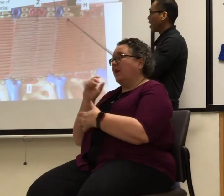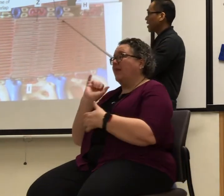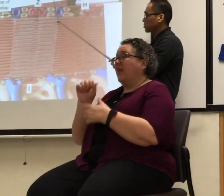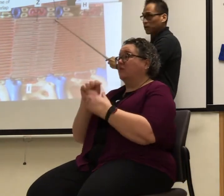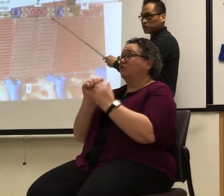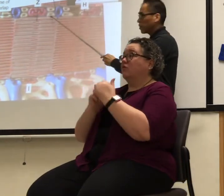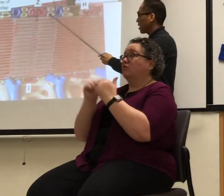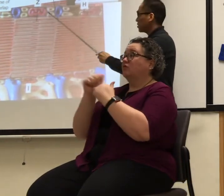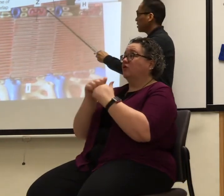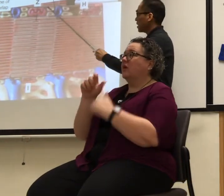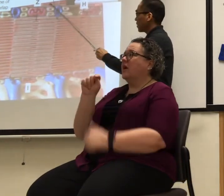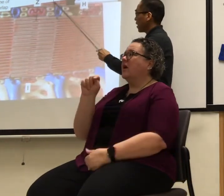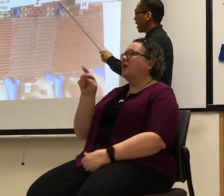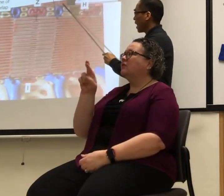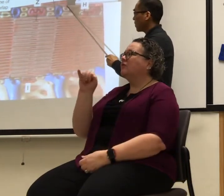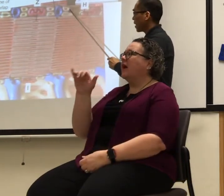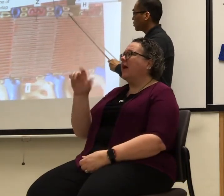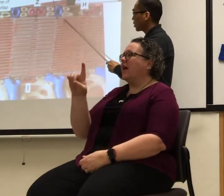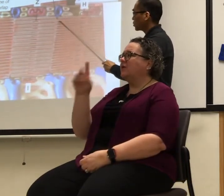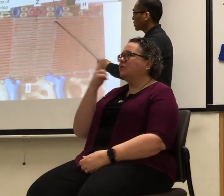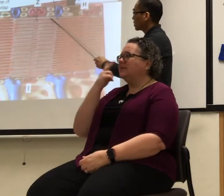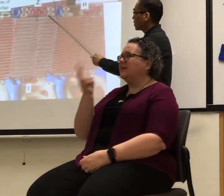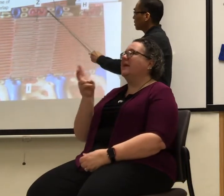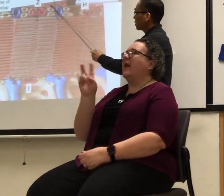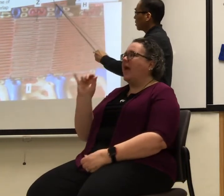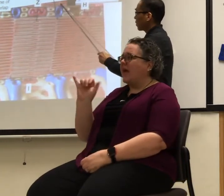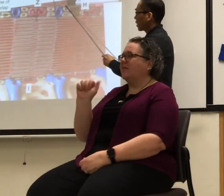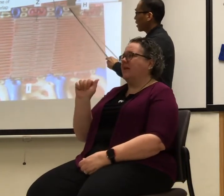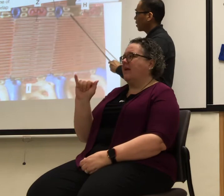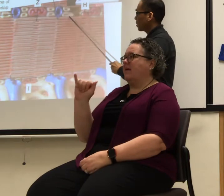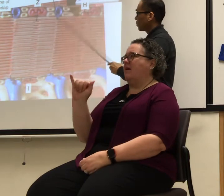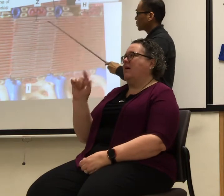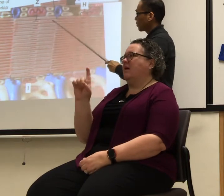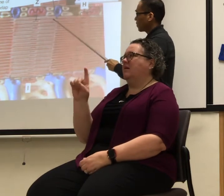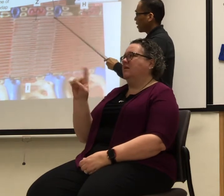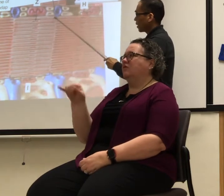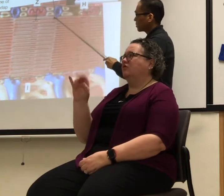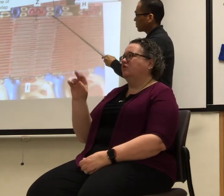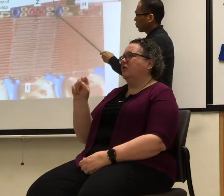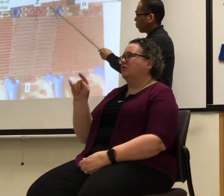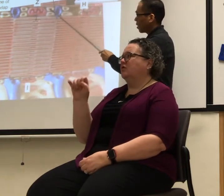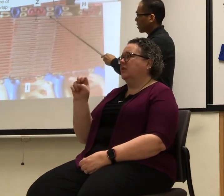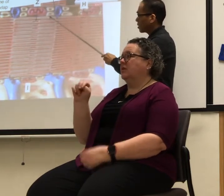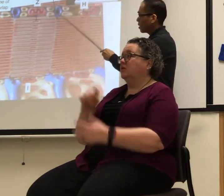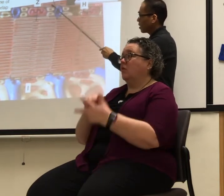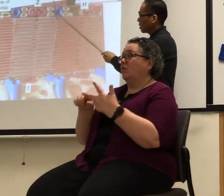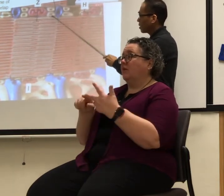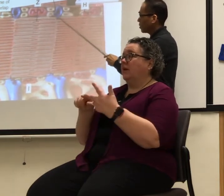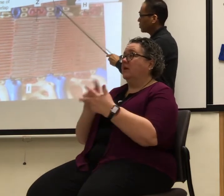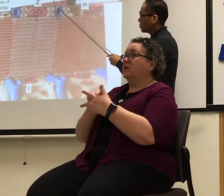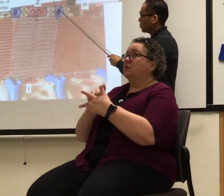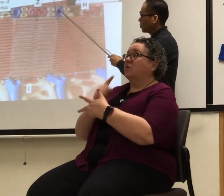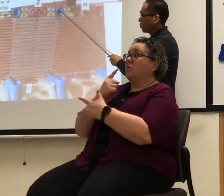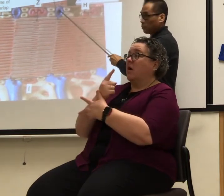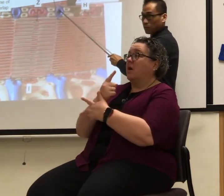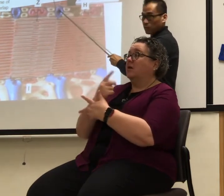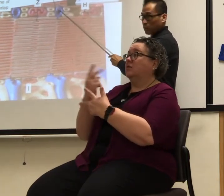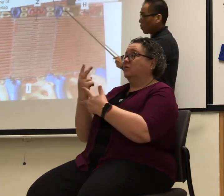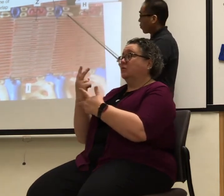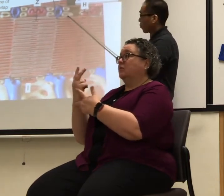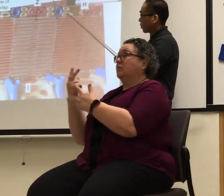the triad structure that you see at the Iban junction. Okay, there's 3 things. 1,